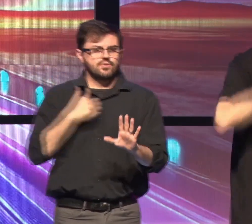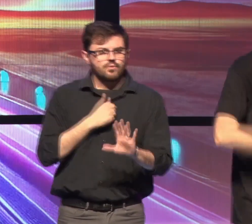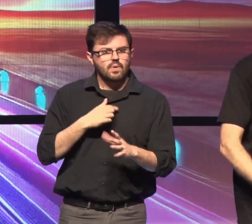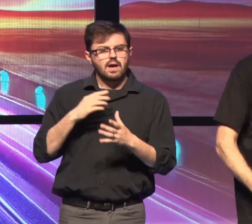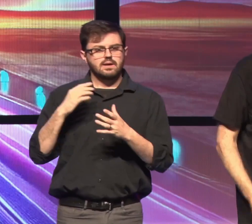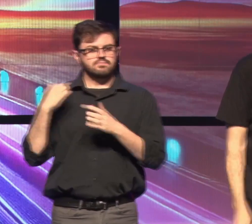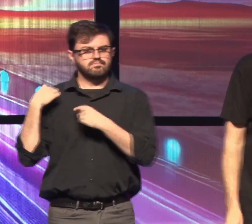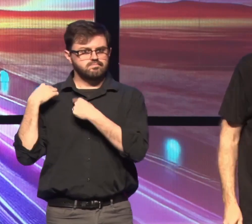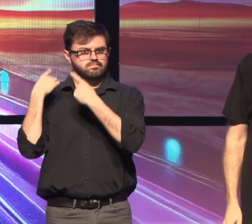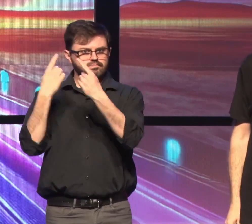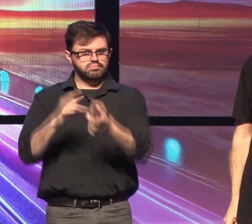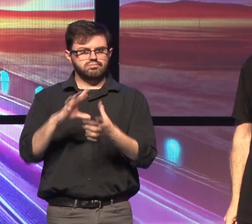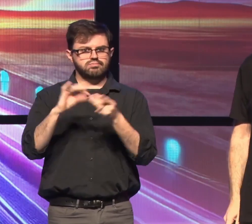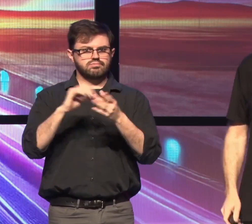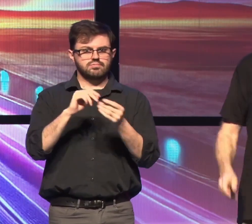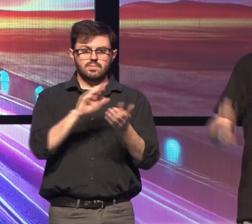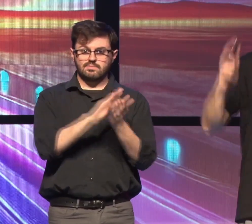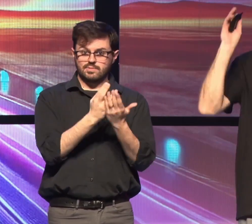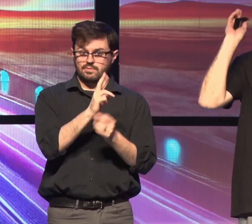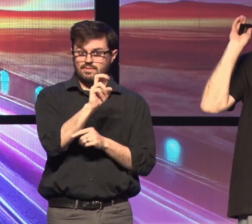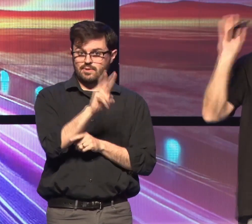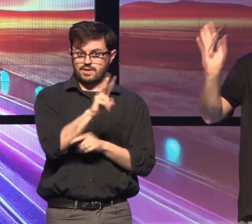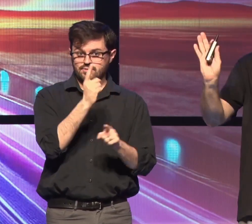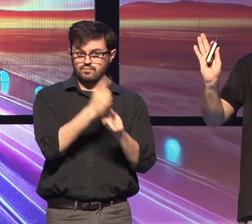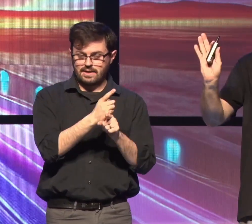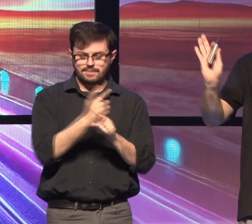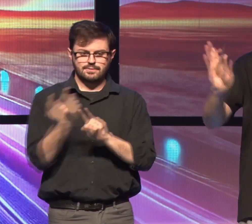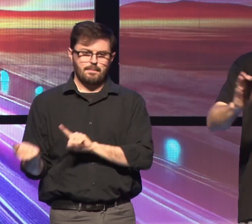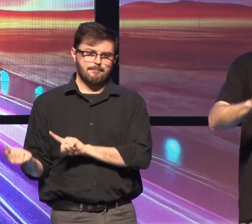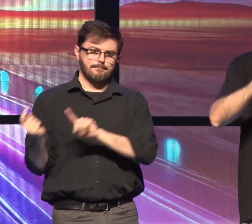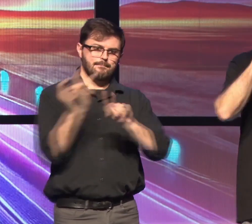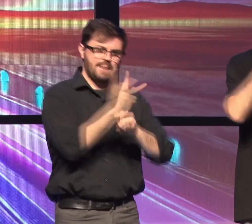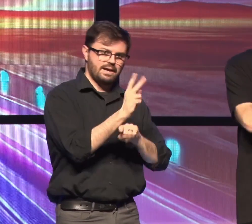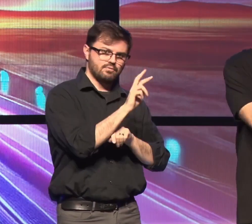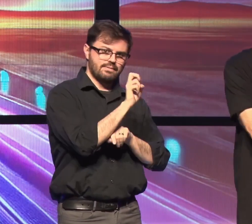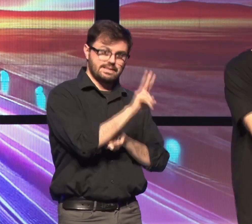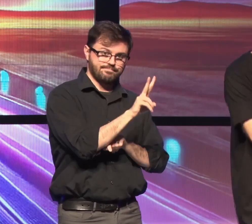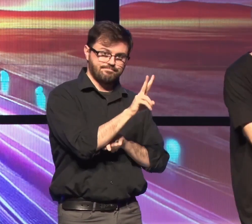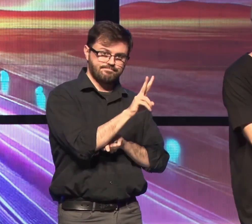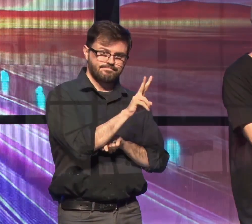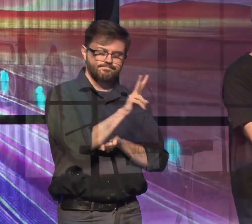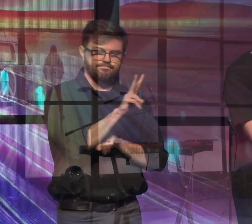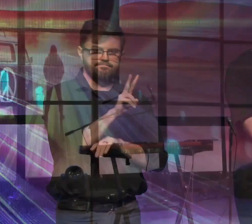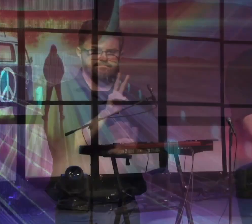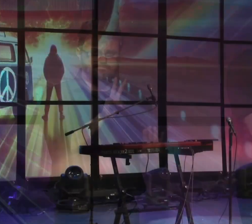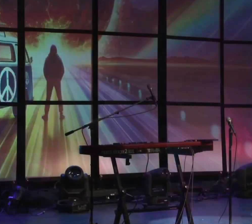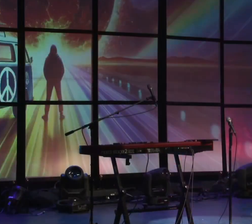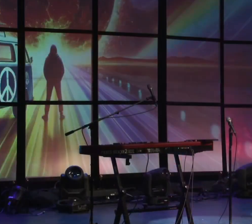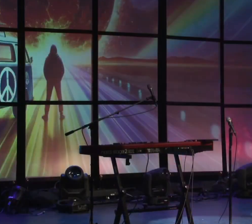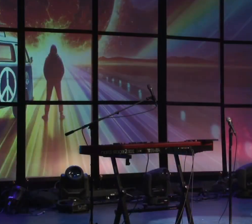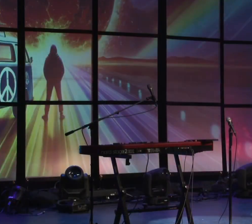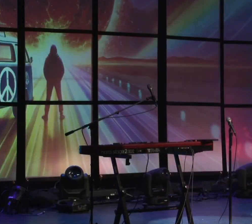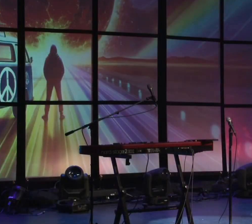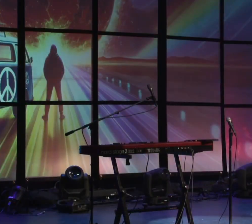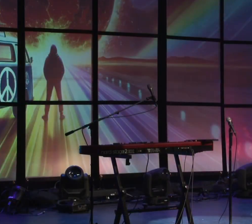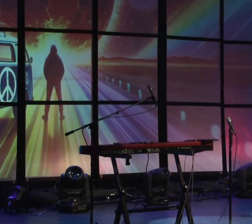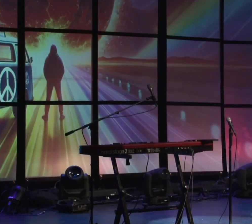bring it all back to Revelation. Don't miss this. The Revelation gives